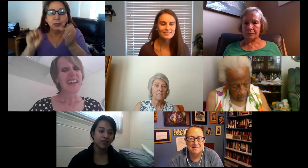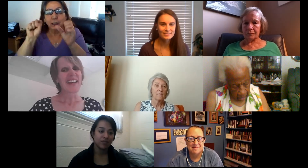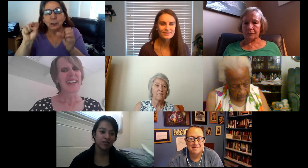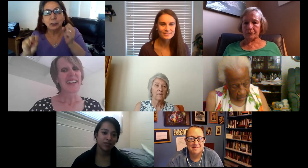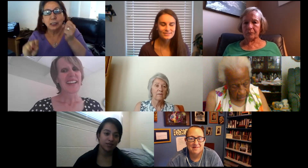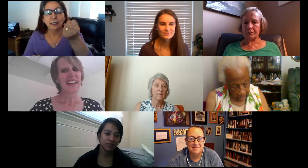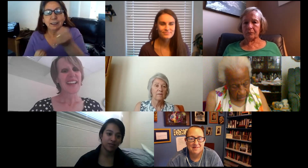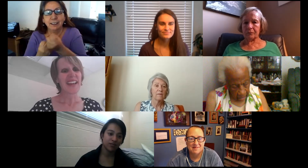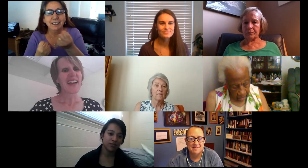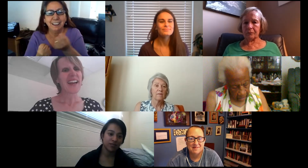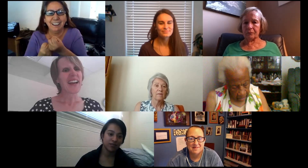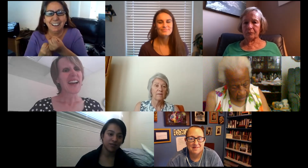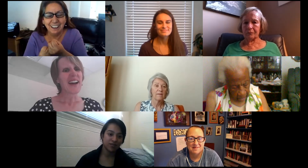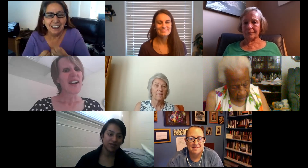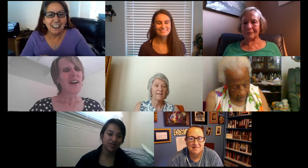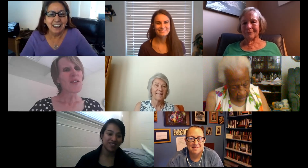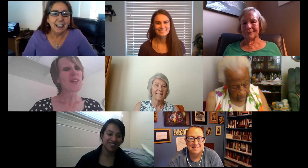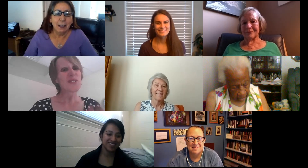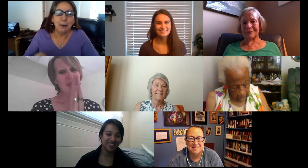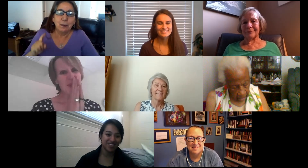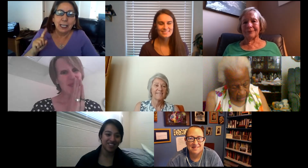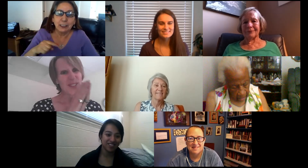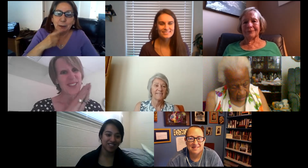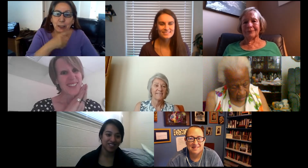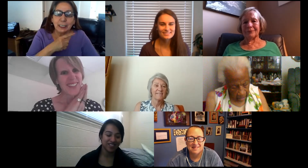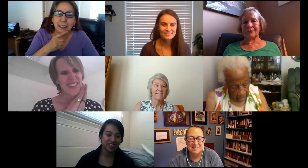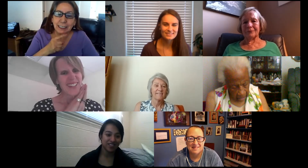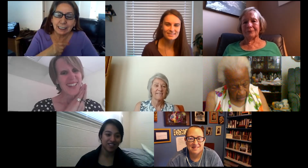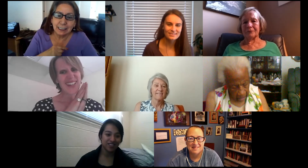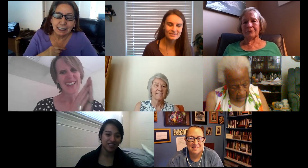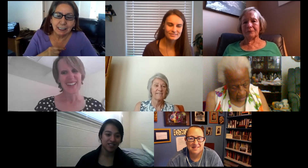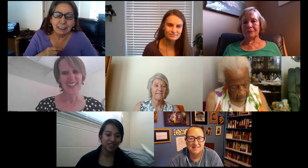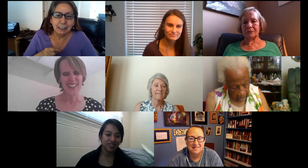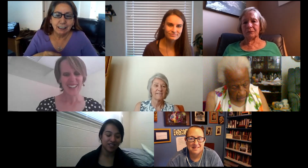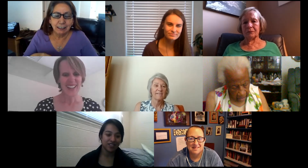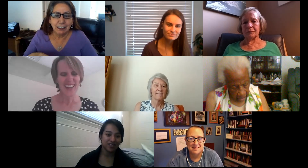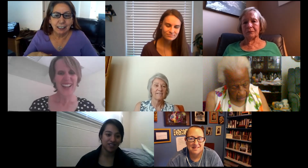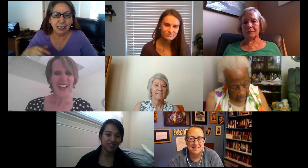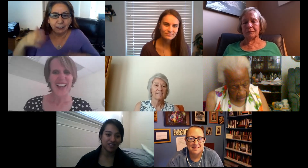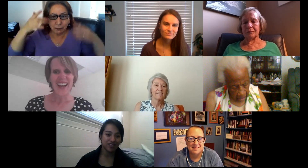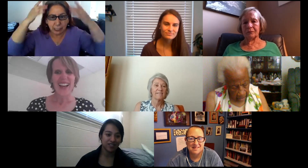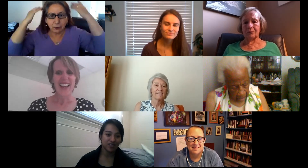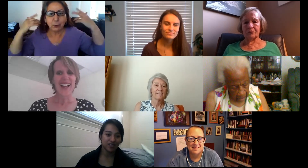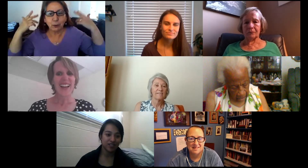Susie. When I started working at CSD, I had my hair